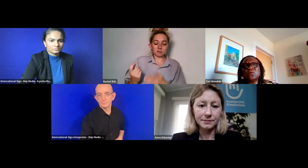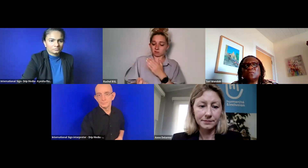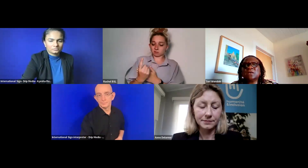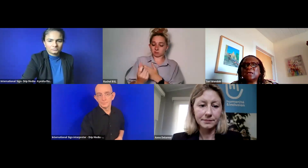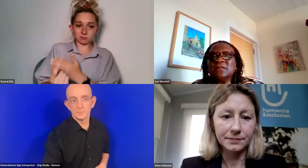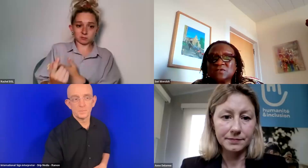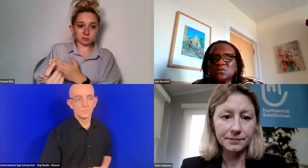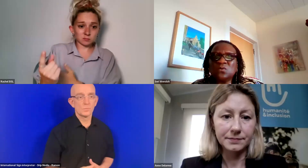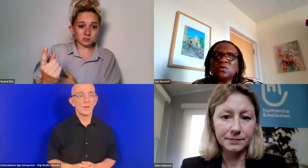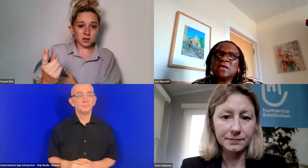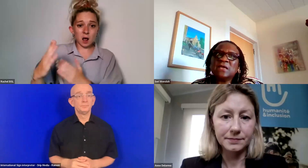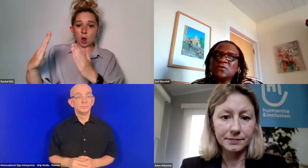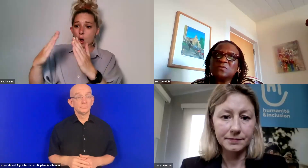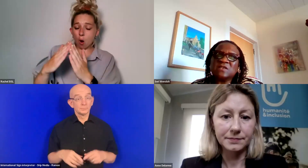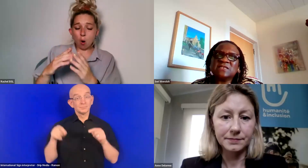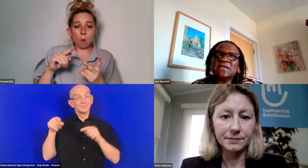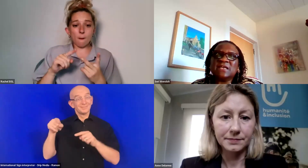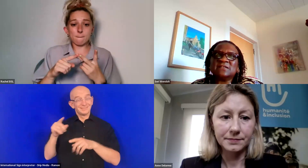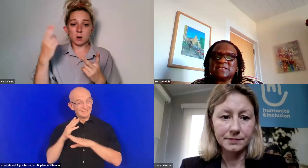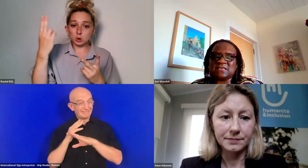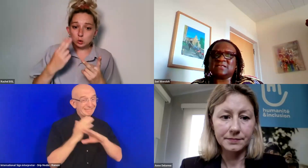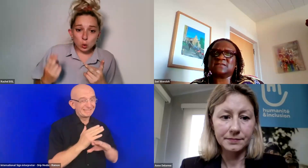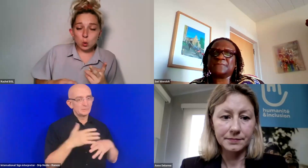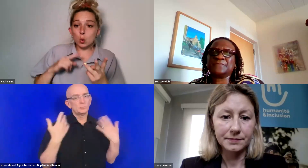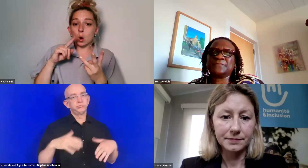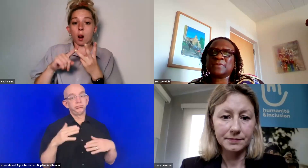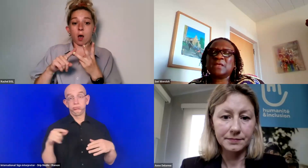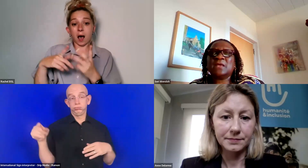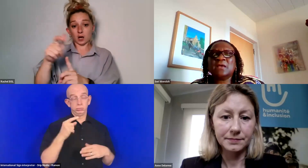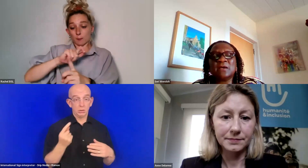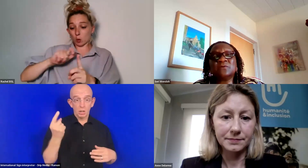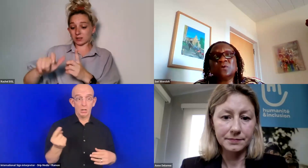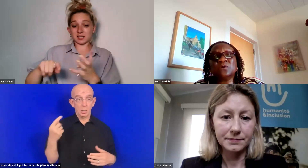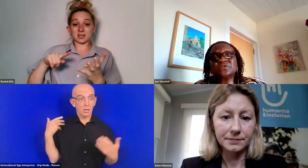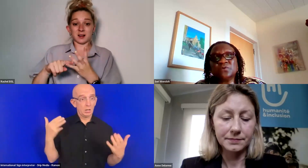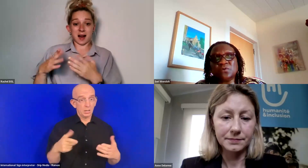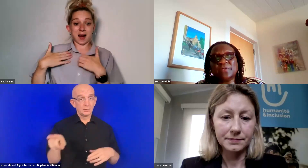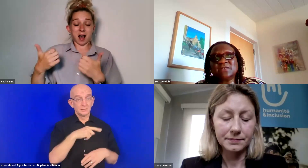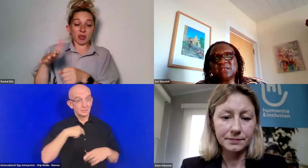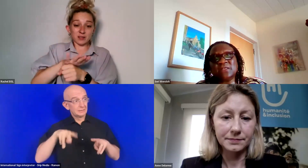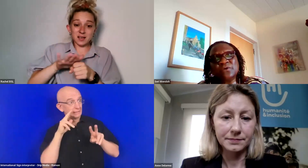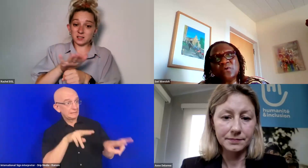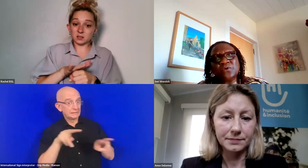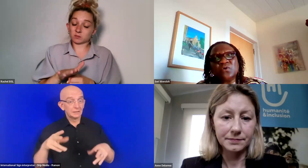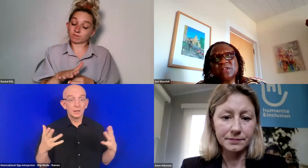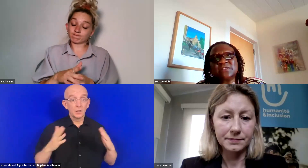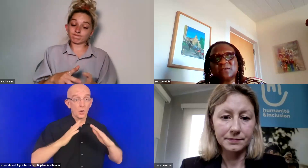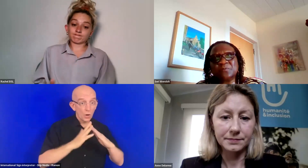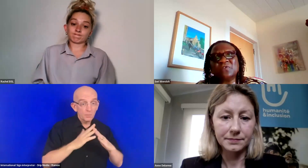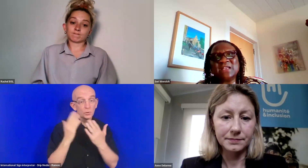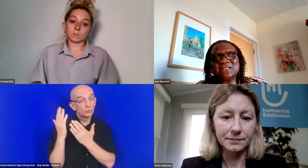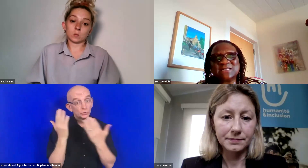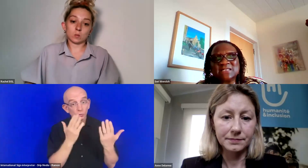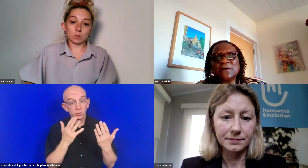in the home, in the school, in community and health settings. And we also know that though no